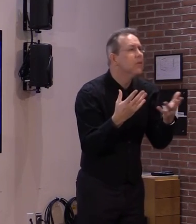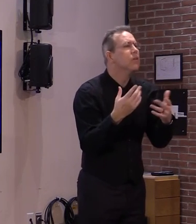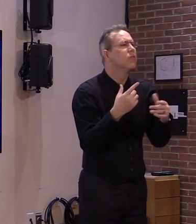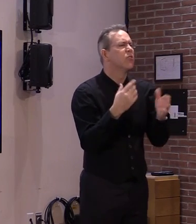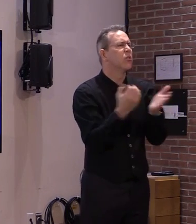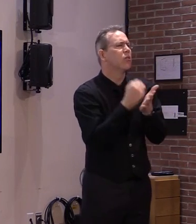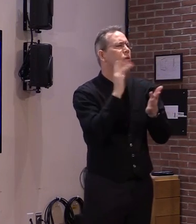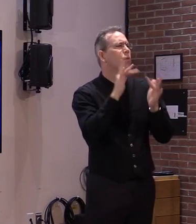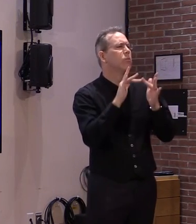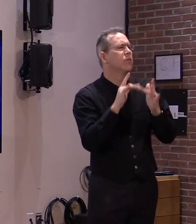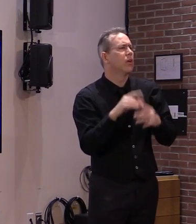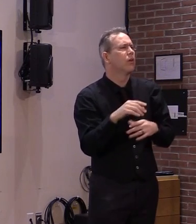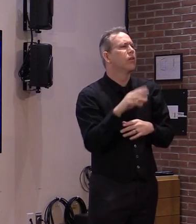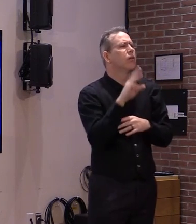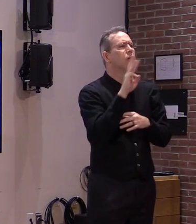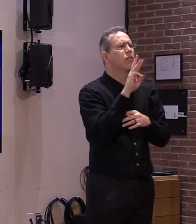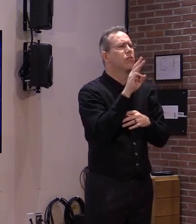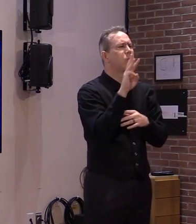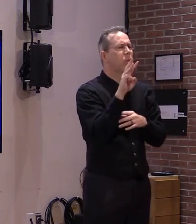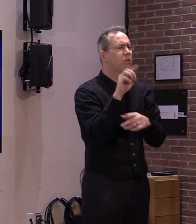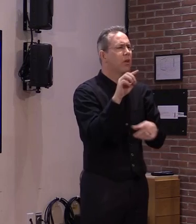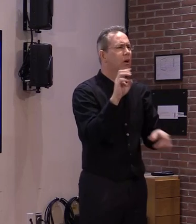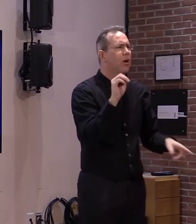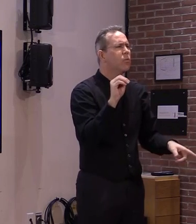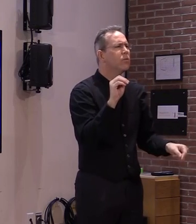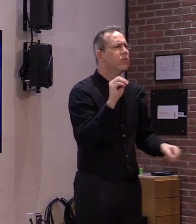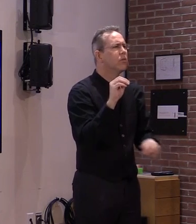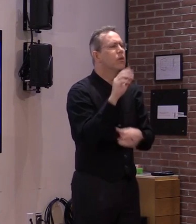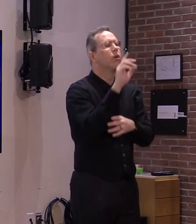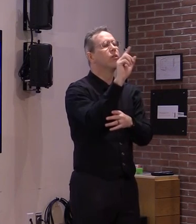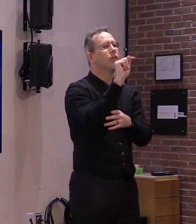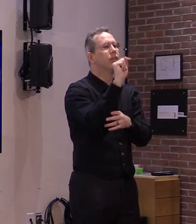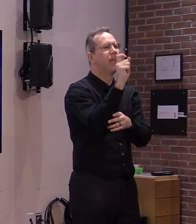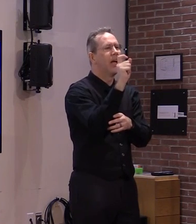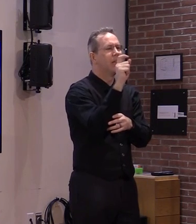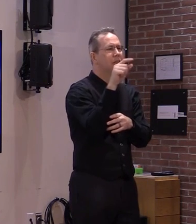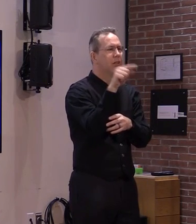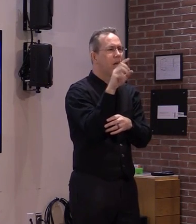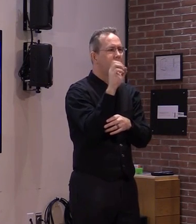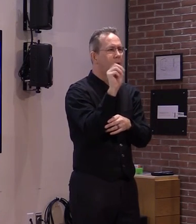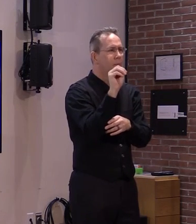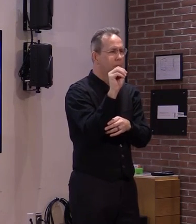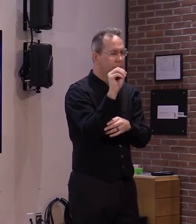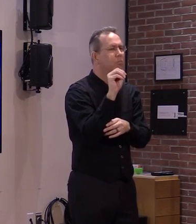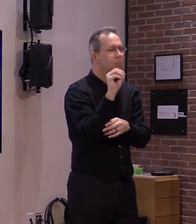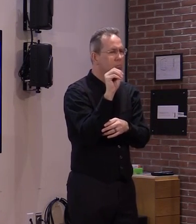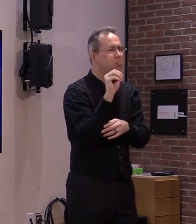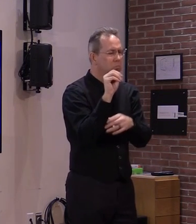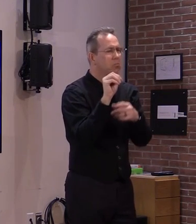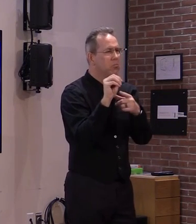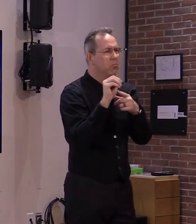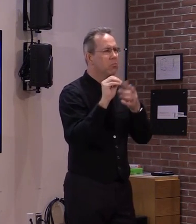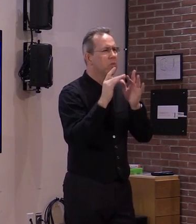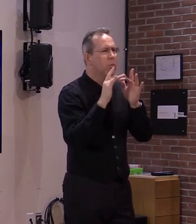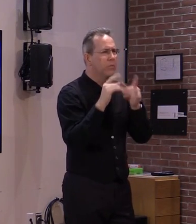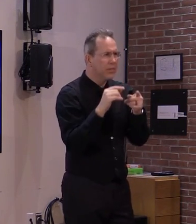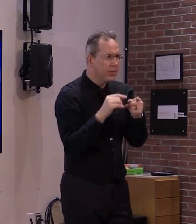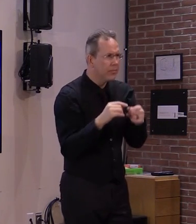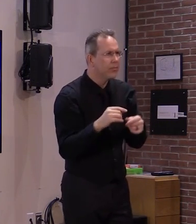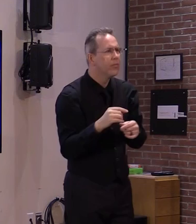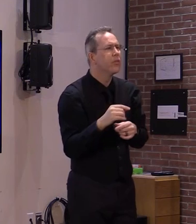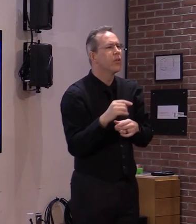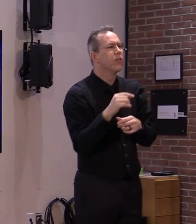tax.vermont.gov. Additionally, further updates on the reissuing of the 1099s will be posted to the Department of Labor